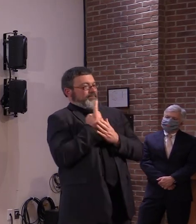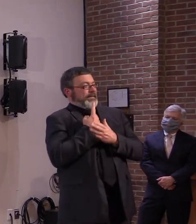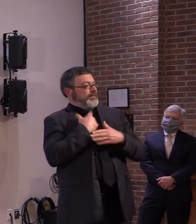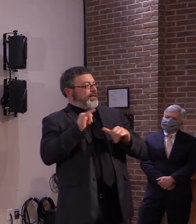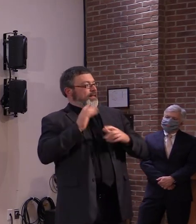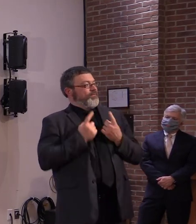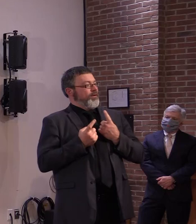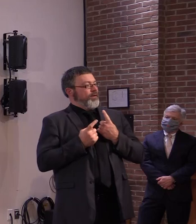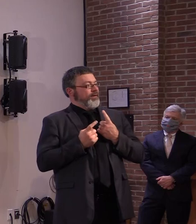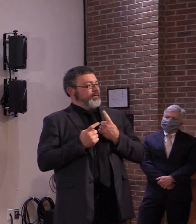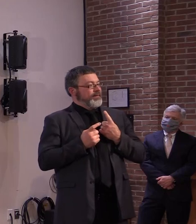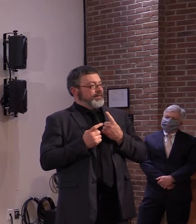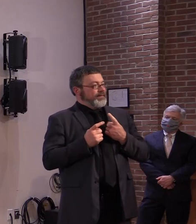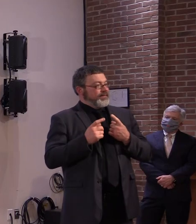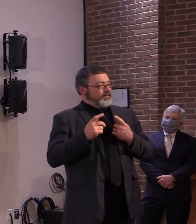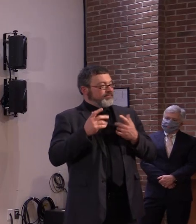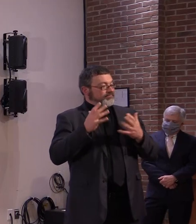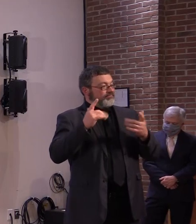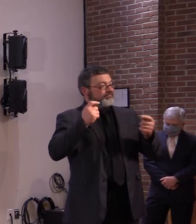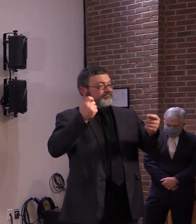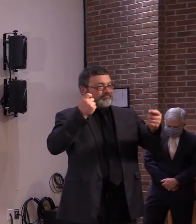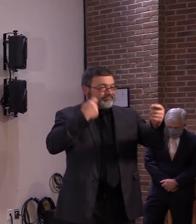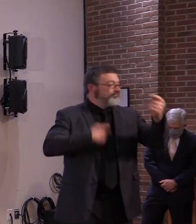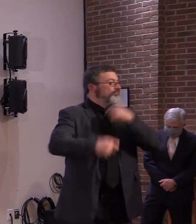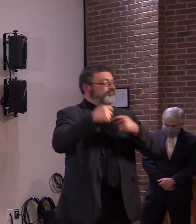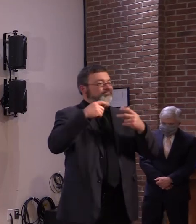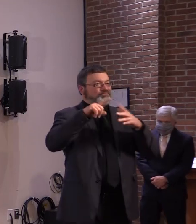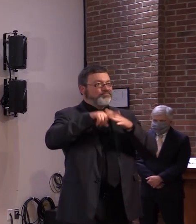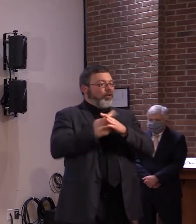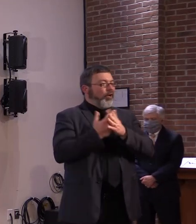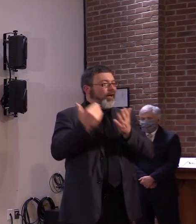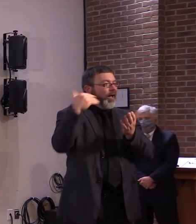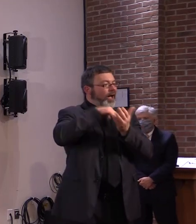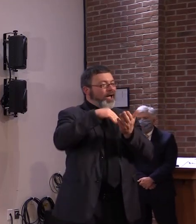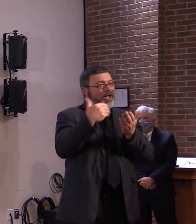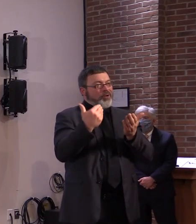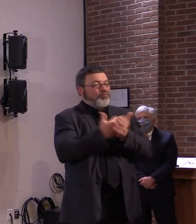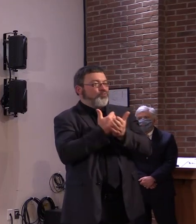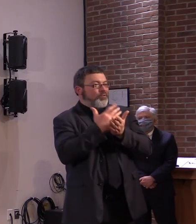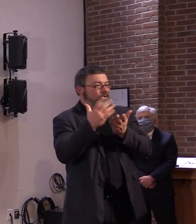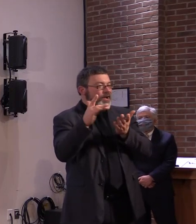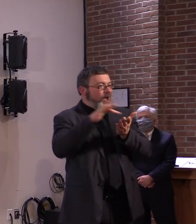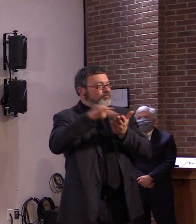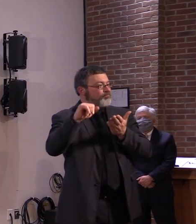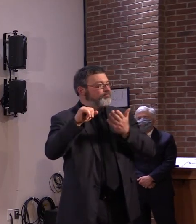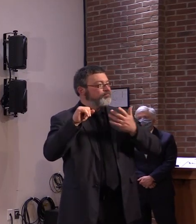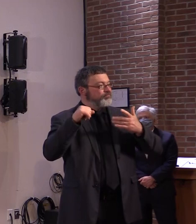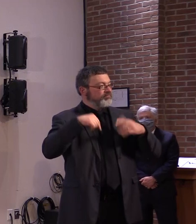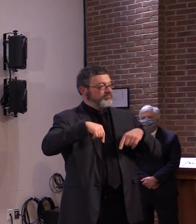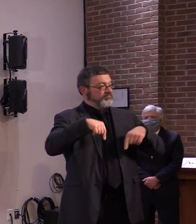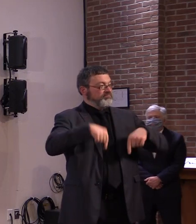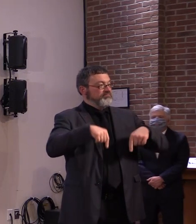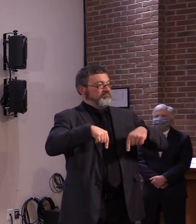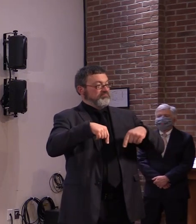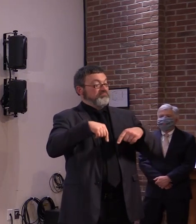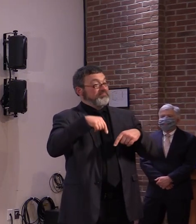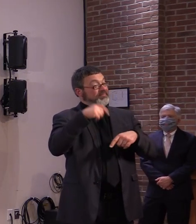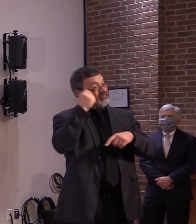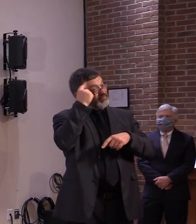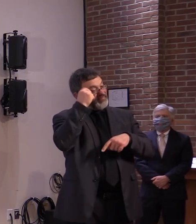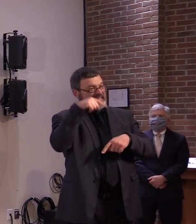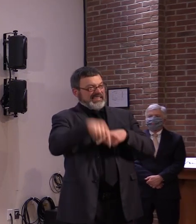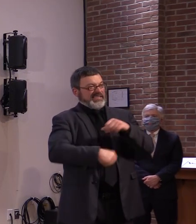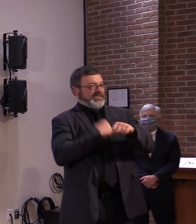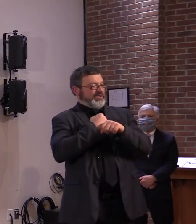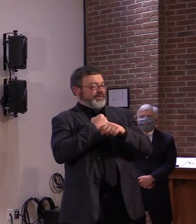start over as we do every legislative session, but this year will be unique again, that there will be so many in